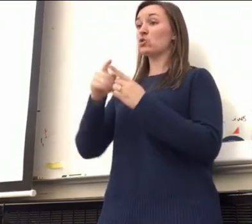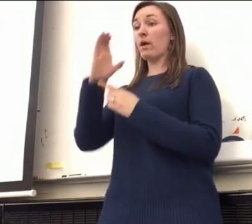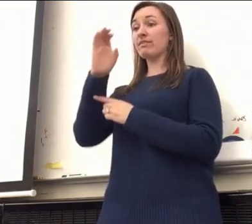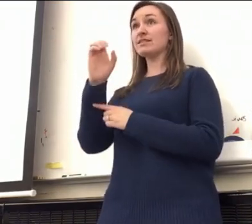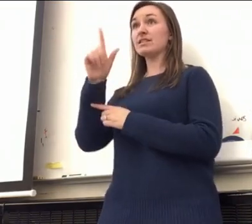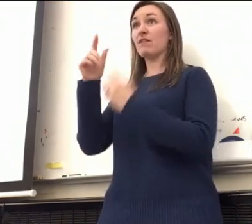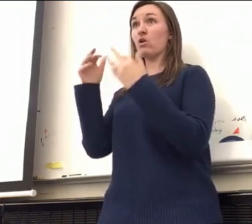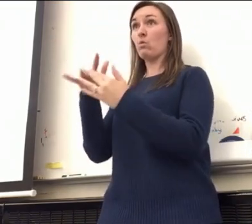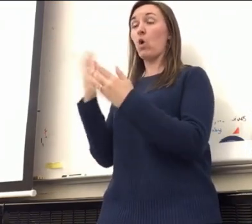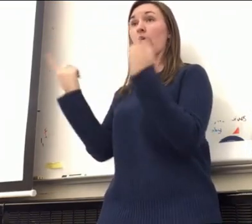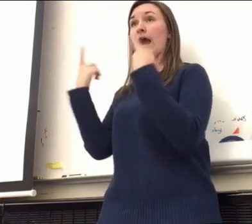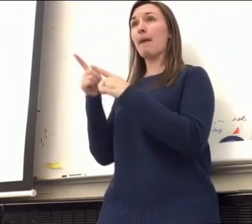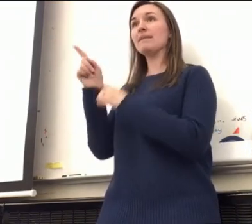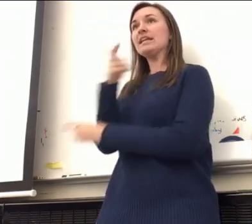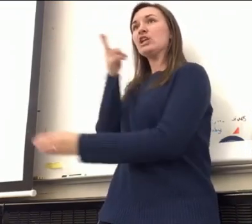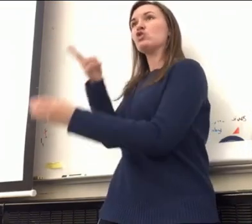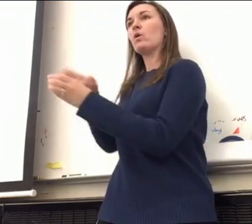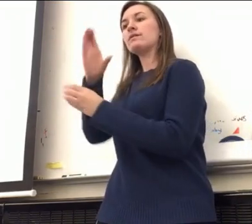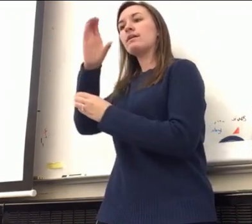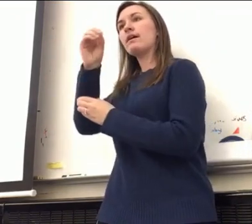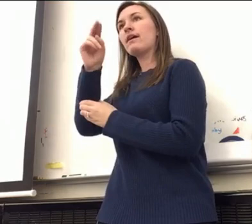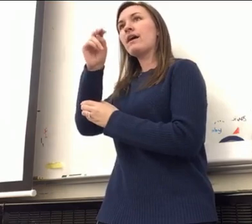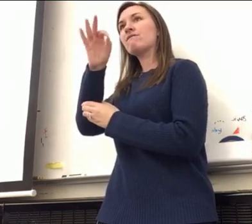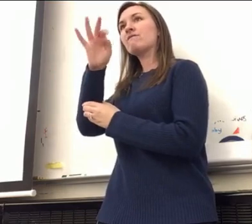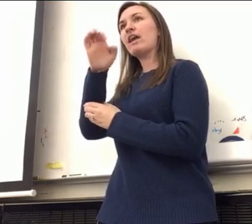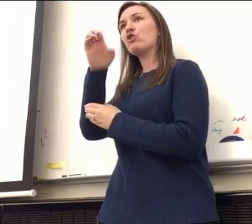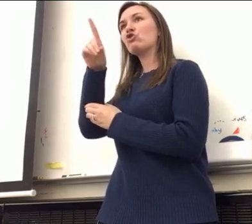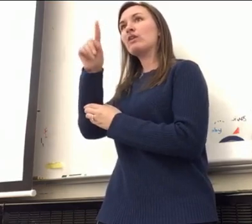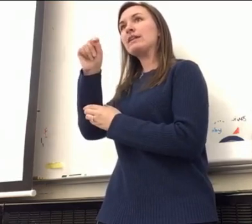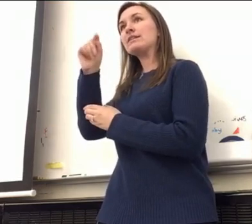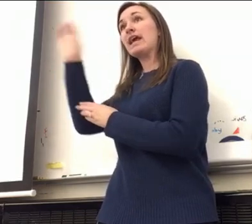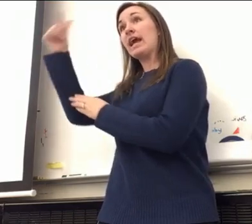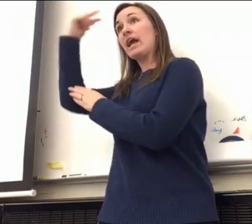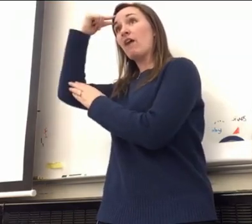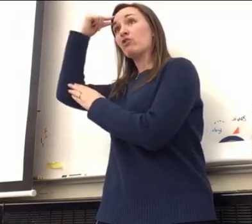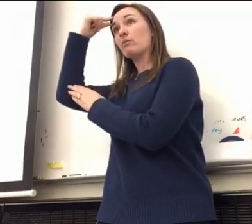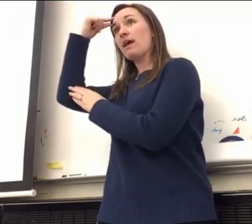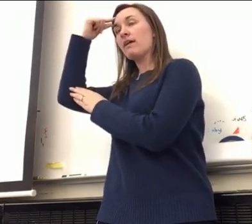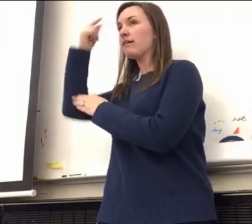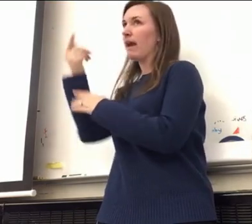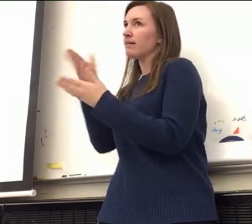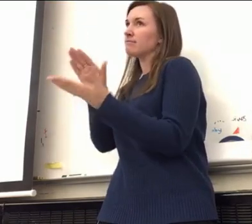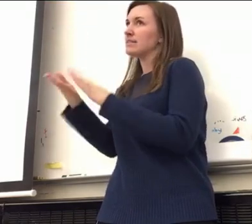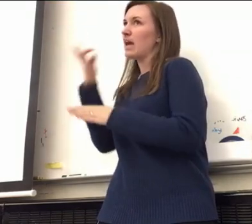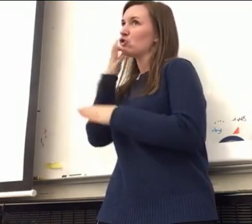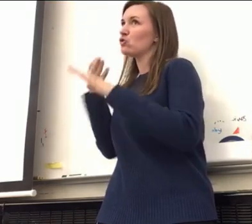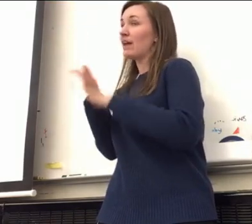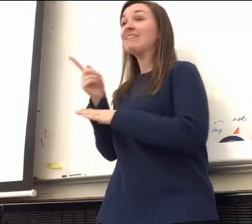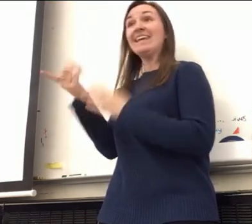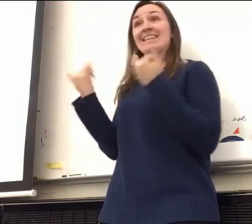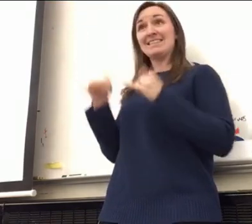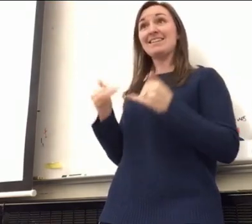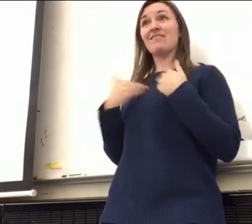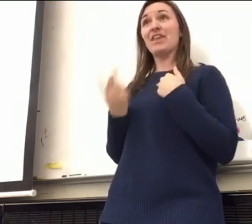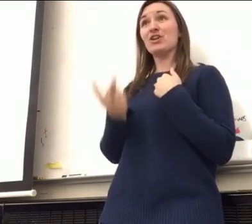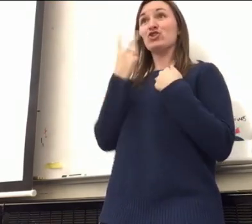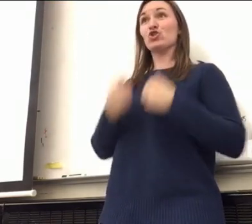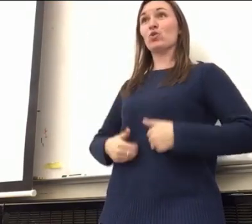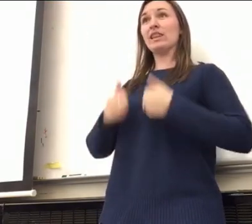out, he actually joins the Confederate government and then dies shortly after. Other fun fact is he still has 2 living